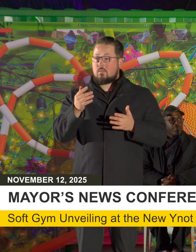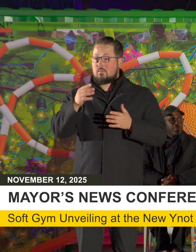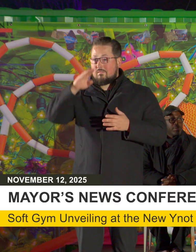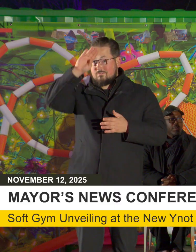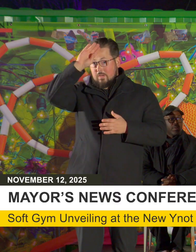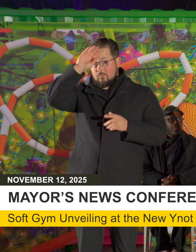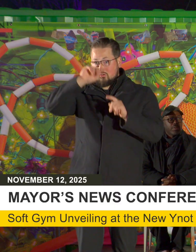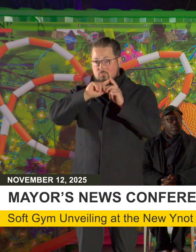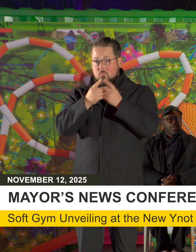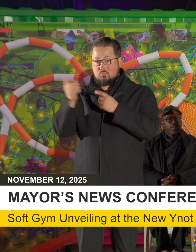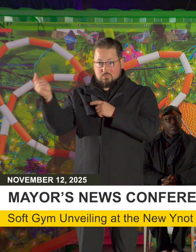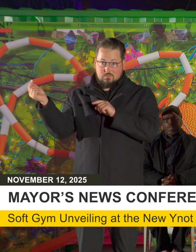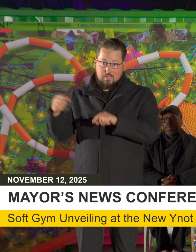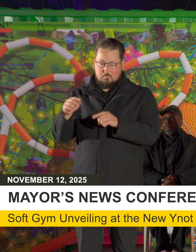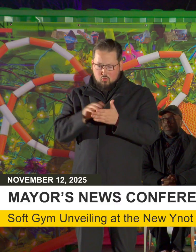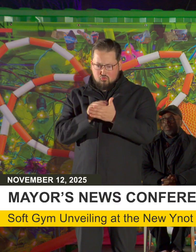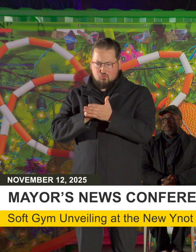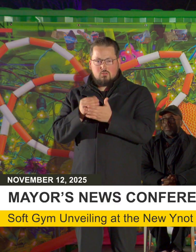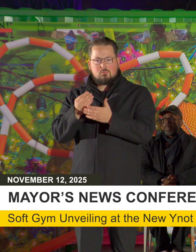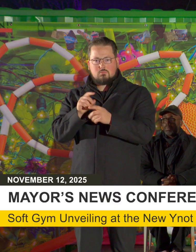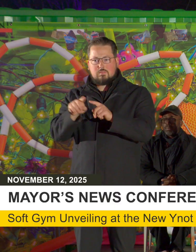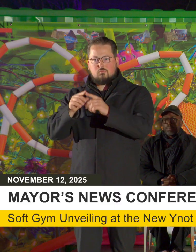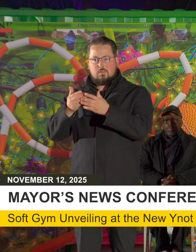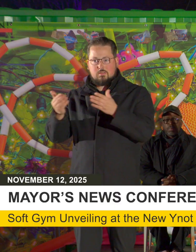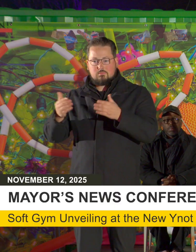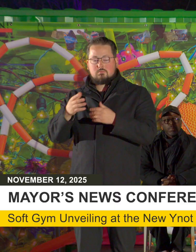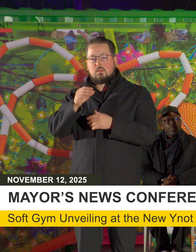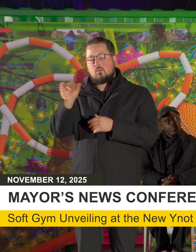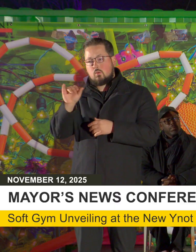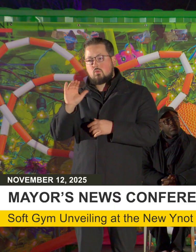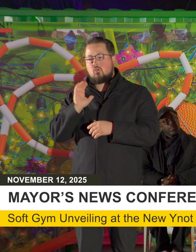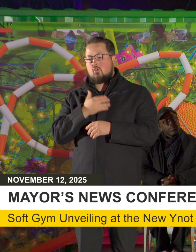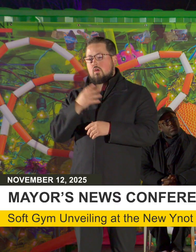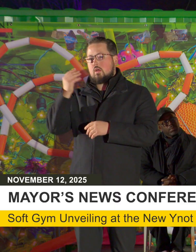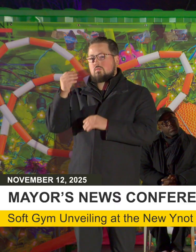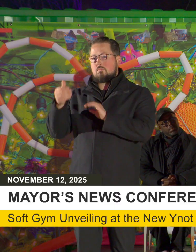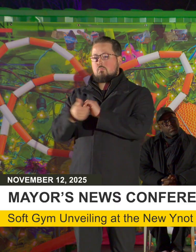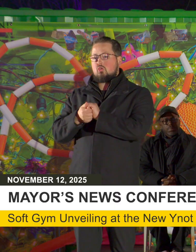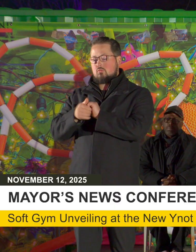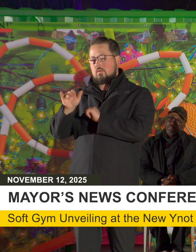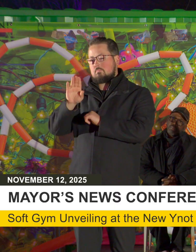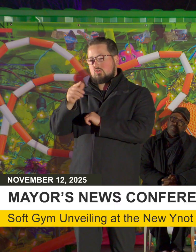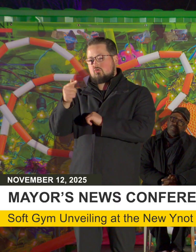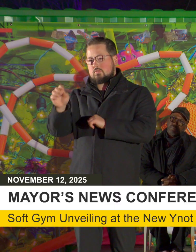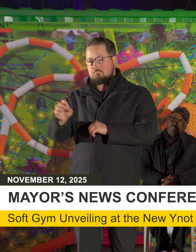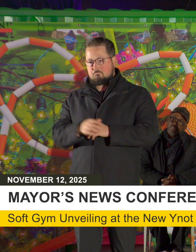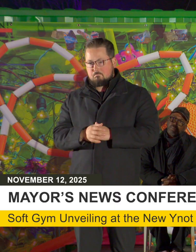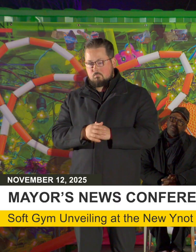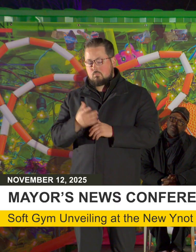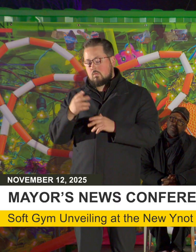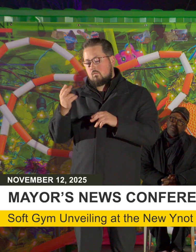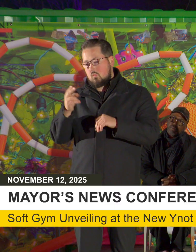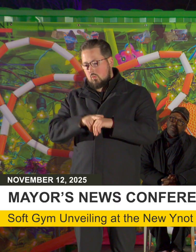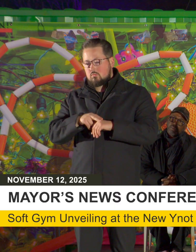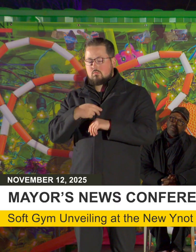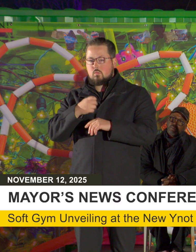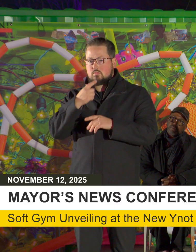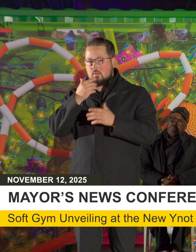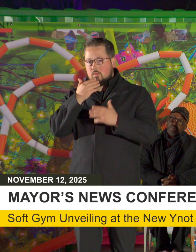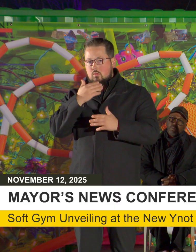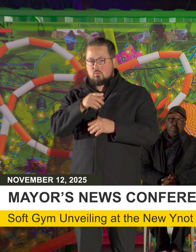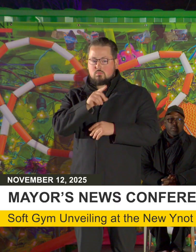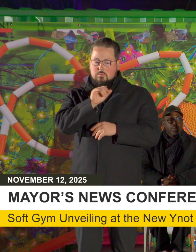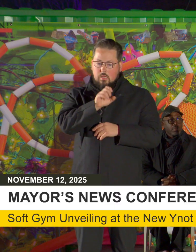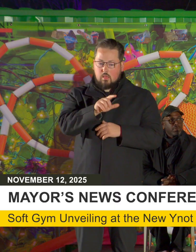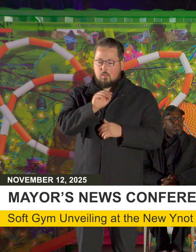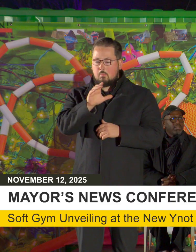couple of things around the way. And also our external partners like BG&E. So of course I want to thank Daniel, Malcolm,